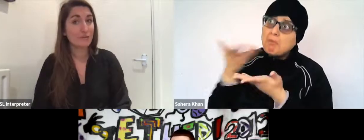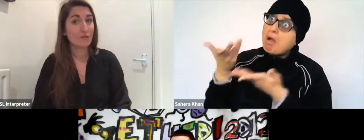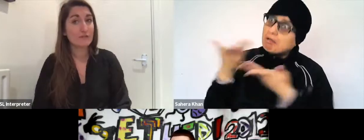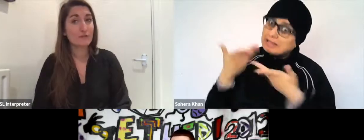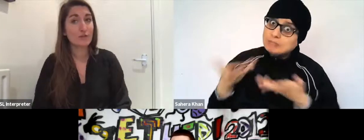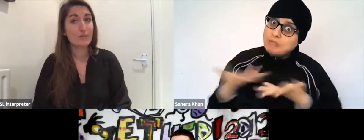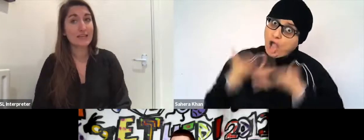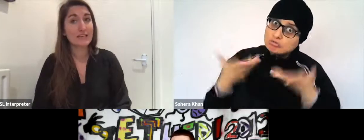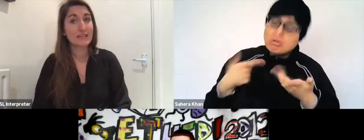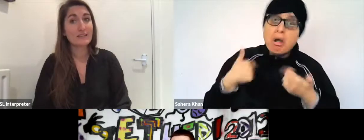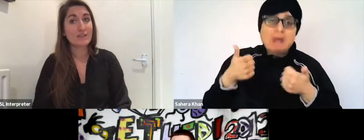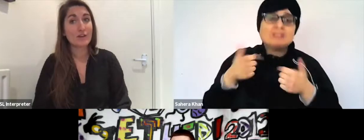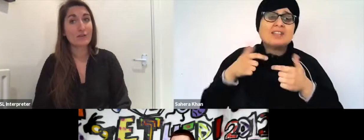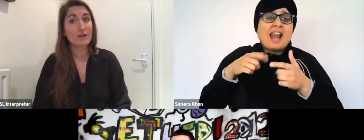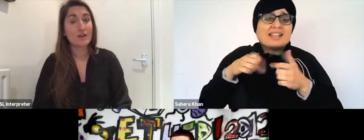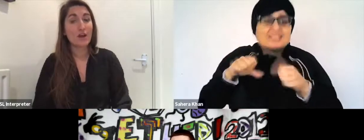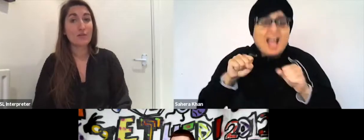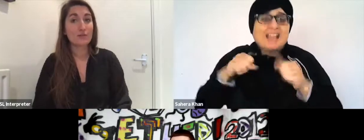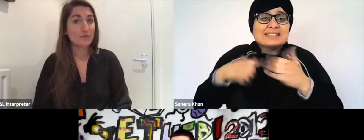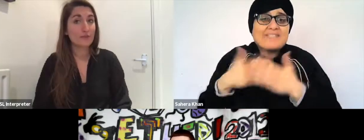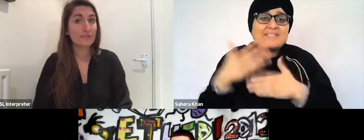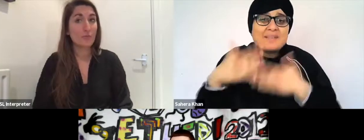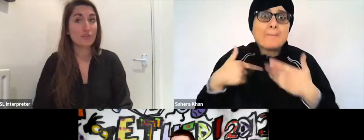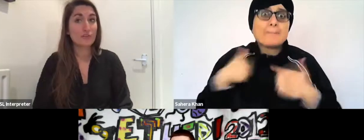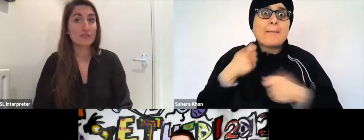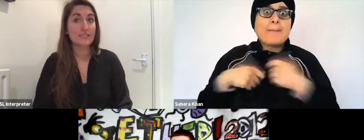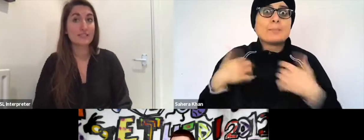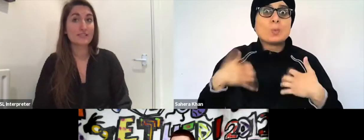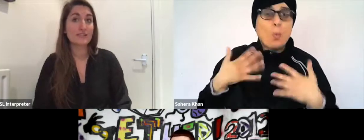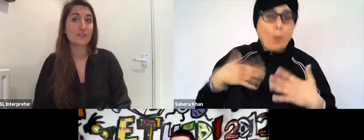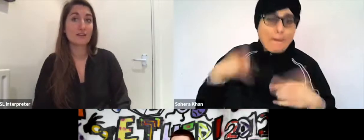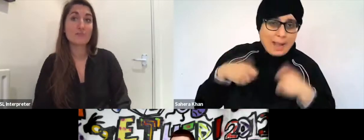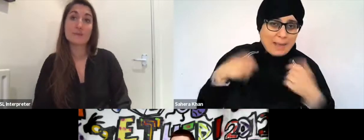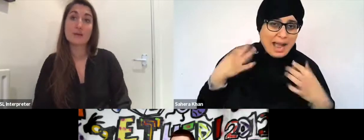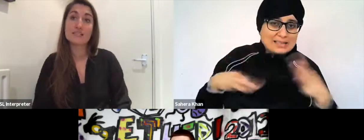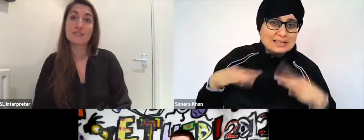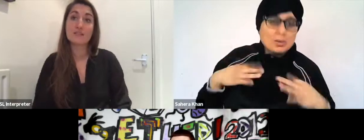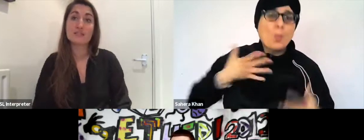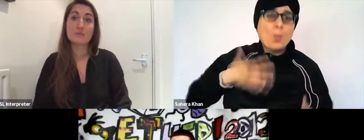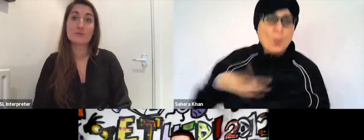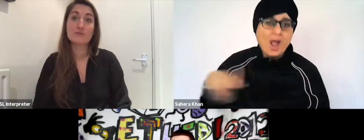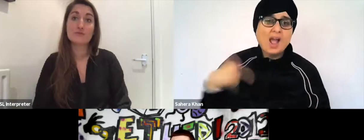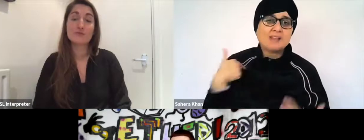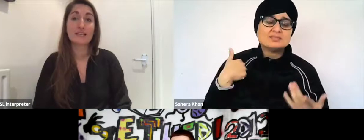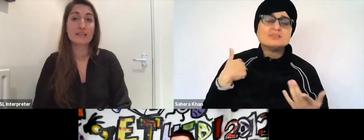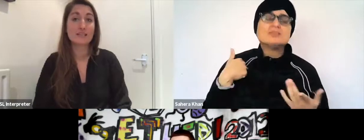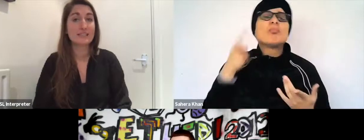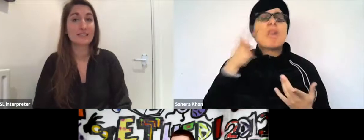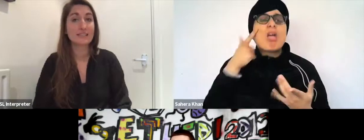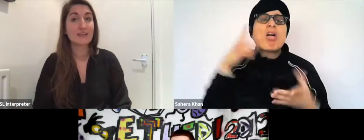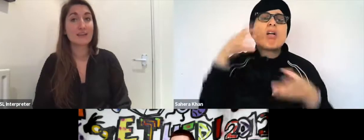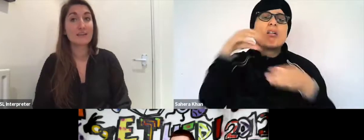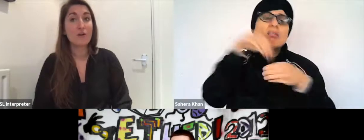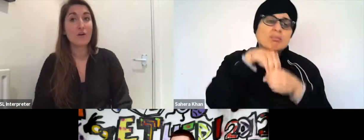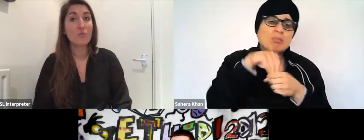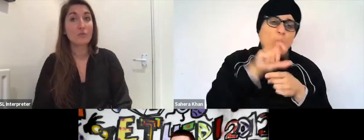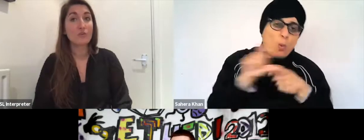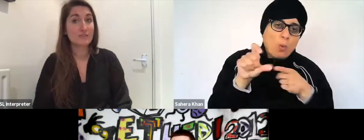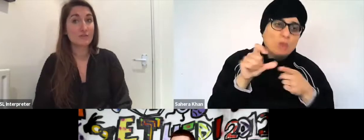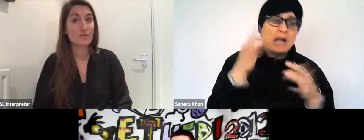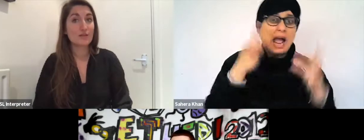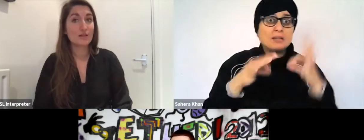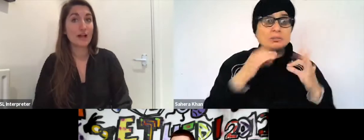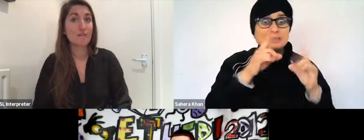in getting involved in filmmaking, so I got given these opportunities to start developing my skills, and it was really exciting. And then